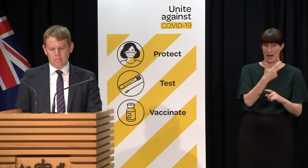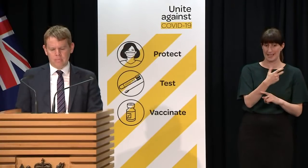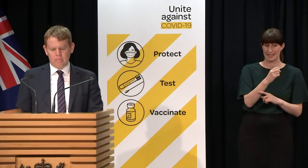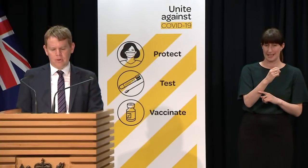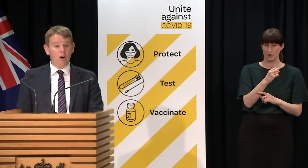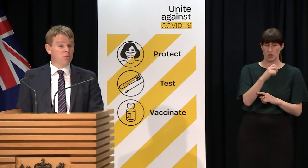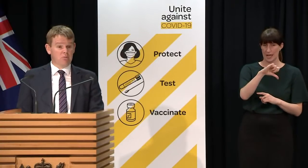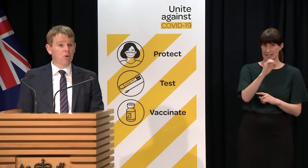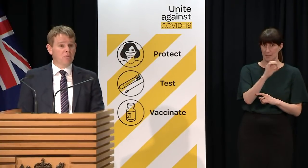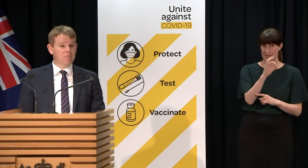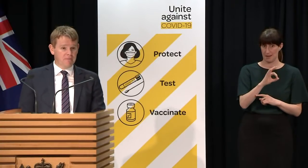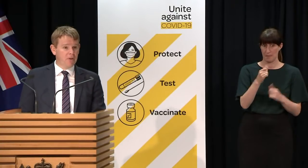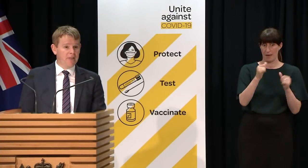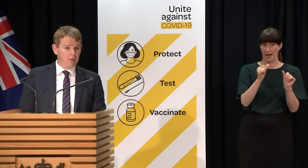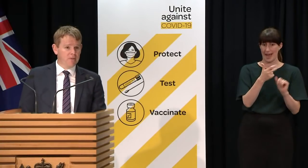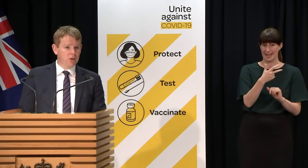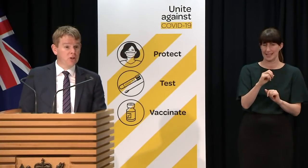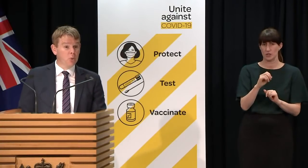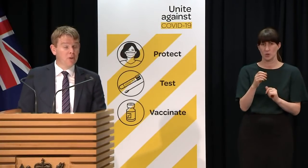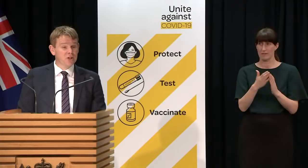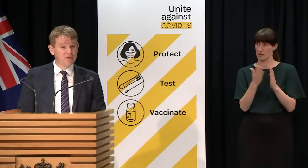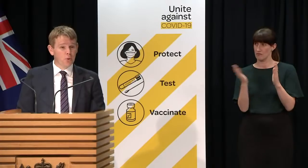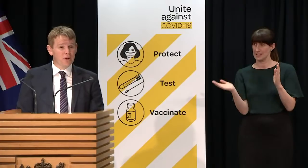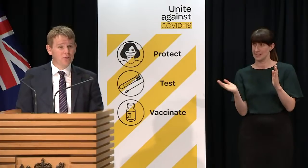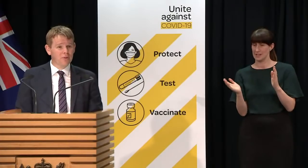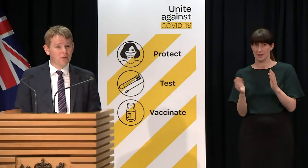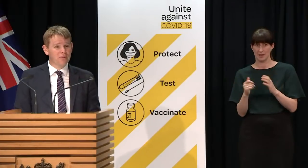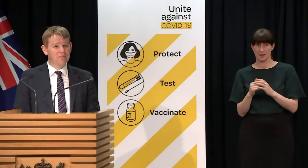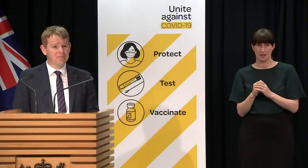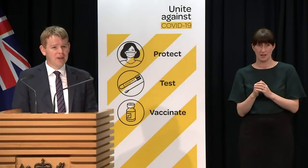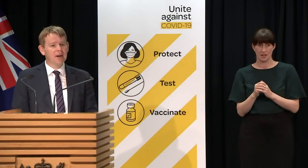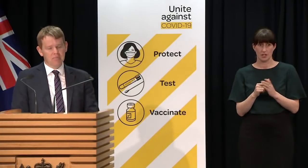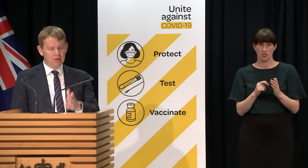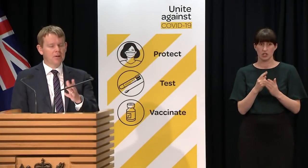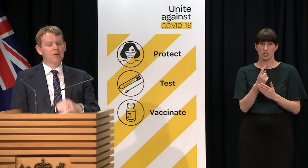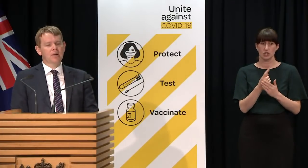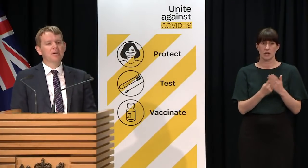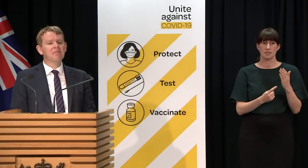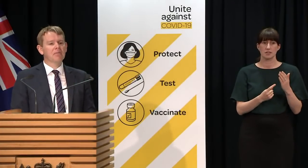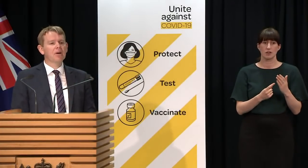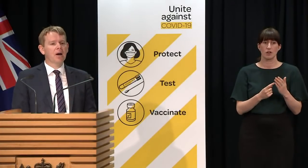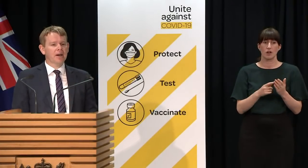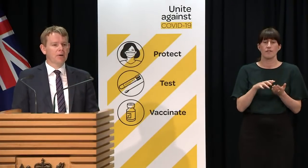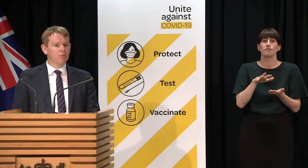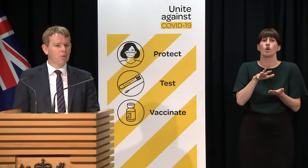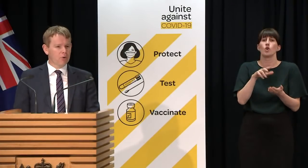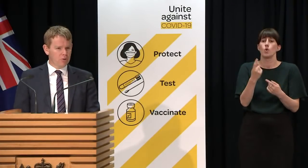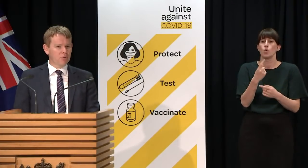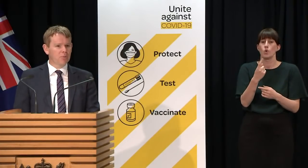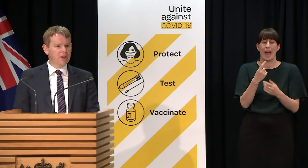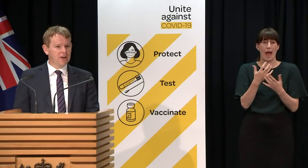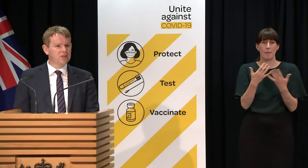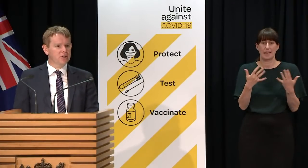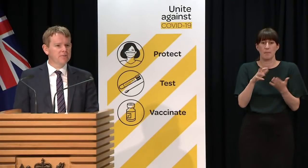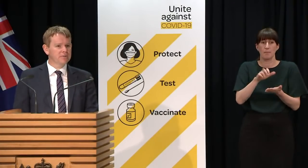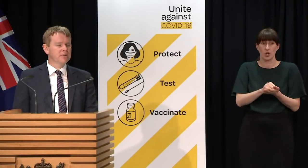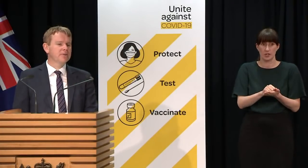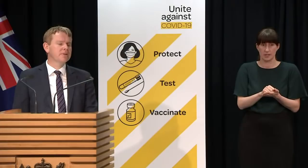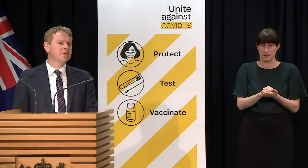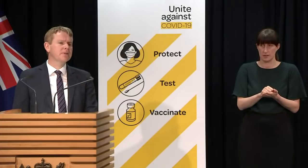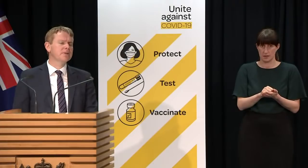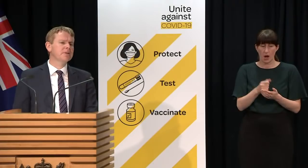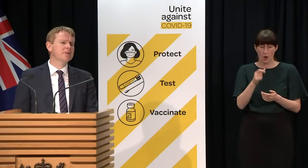number? I know you like to give the government likes to get those numbers combined. I'll find that one for you. Do you want just for Auckland or for Auckland, yeah? 79% nationwide. Okay, we'll get that to